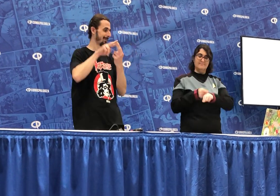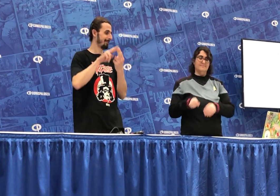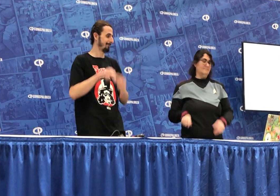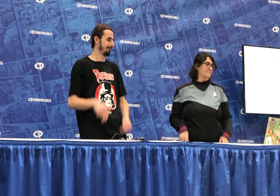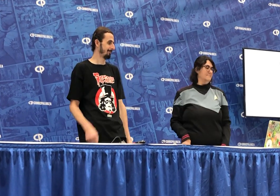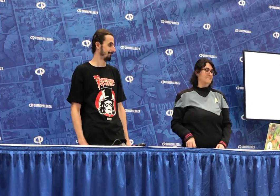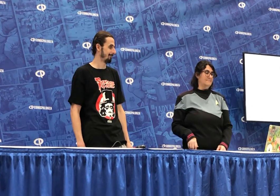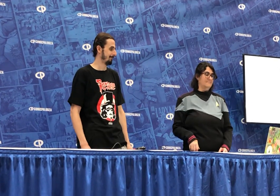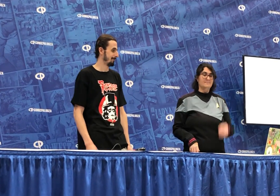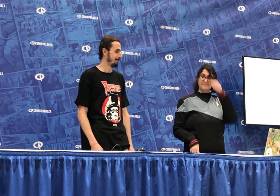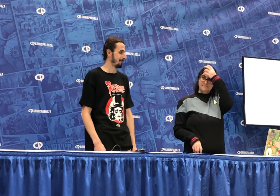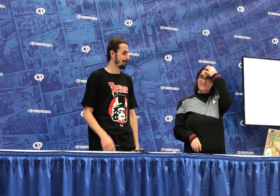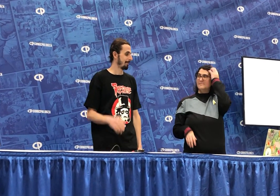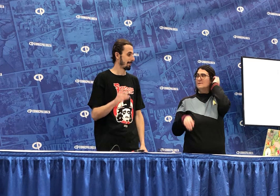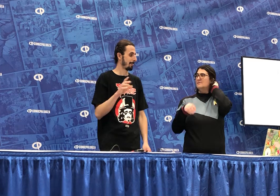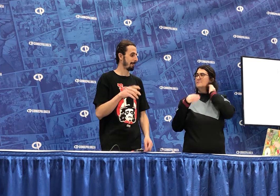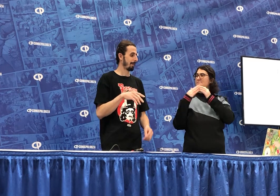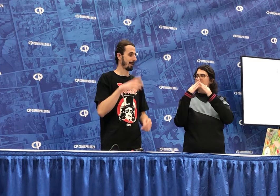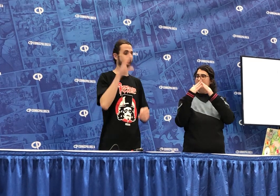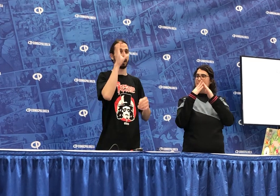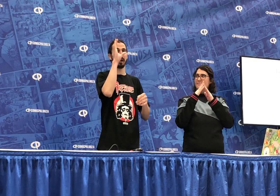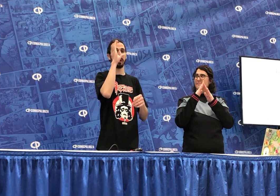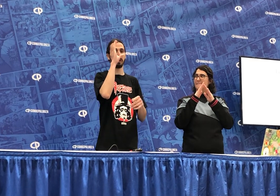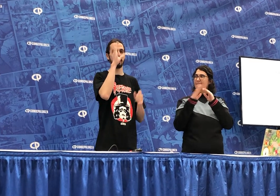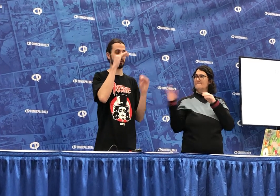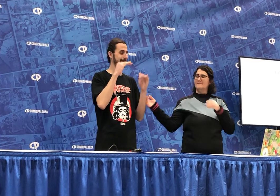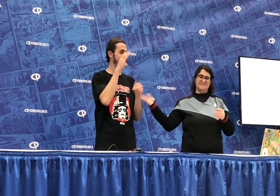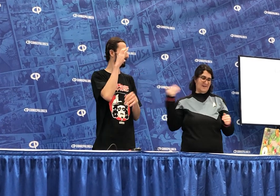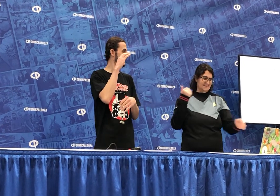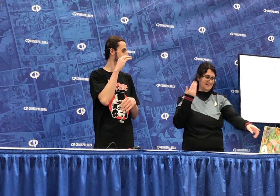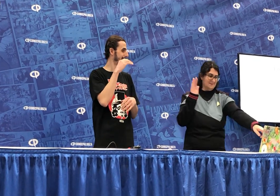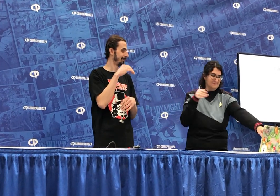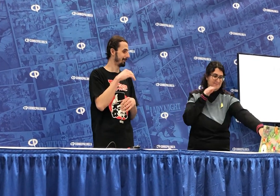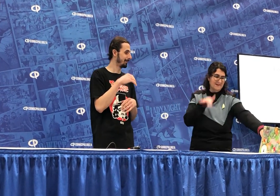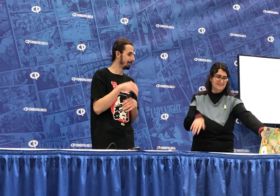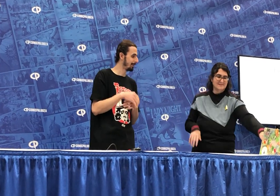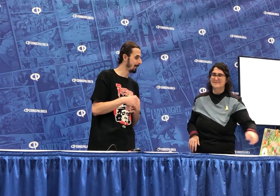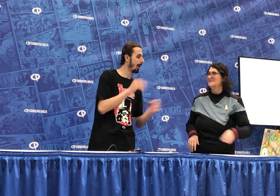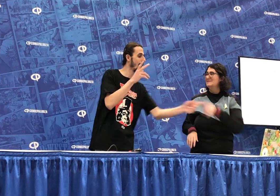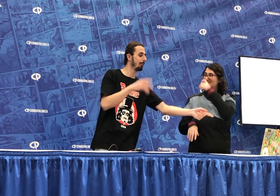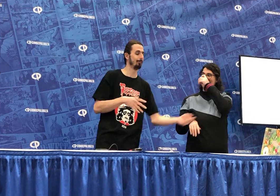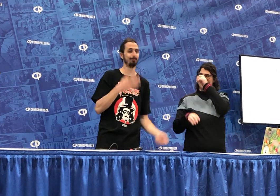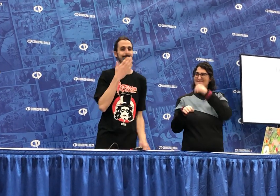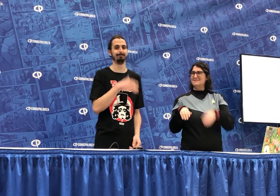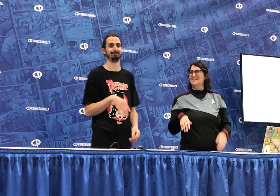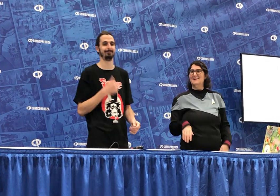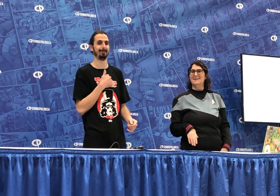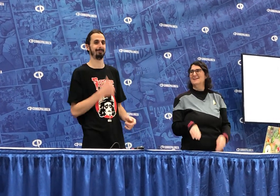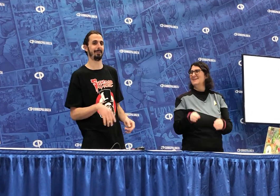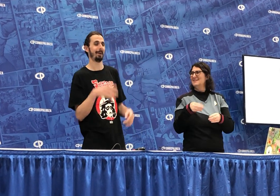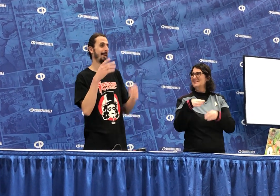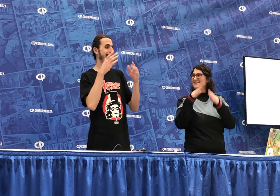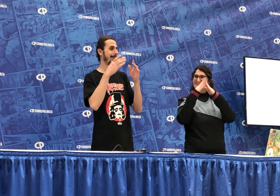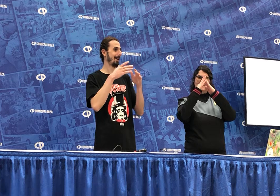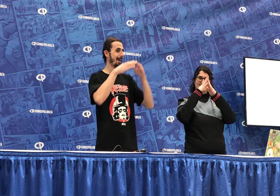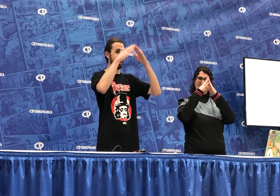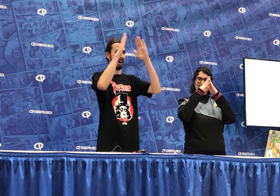like this. Either way. Oh, don't forget about House of the Dragon. He said, oh yeah, I forgot.